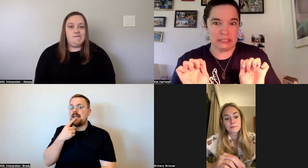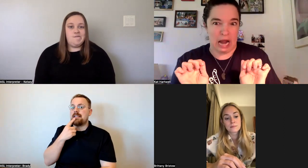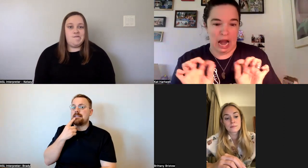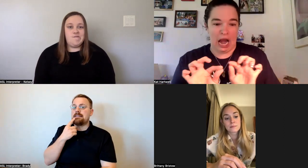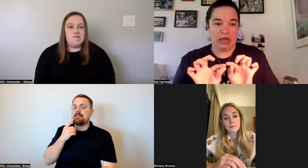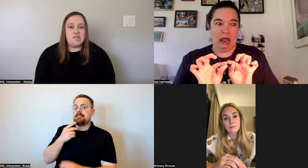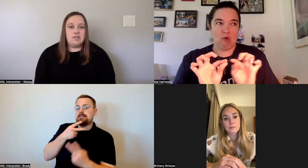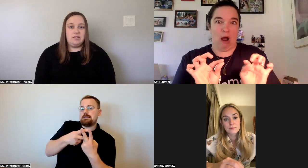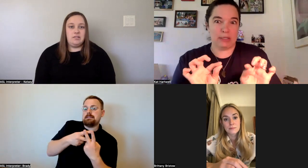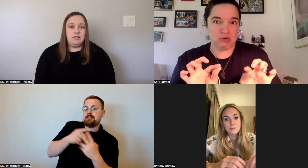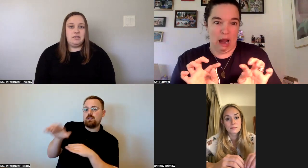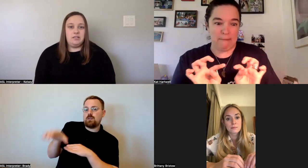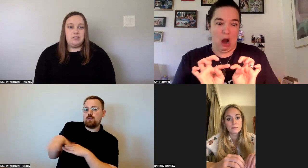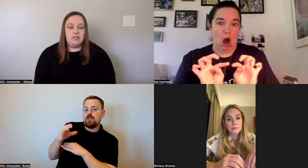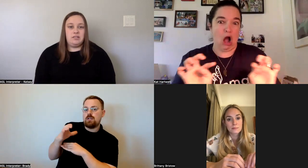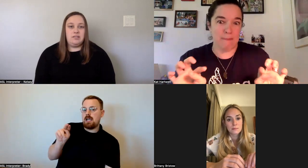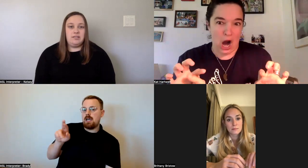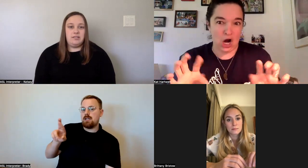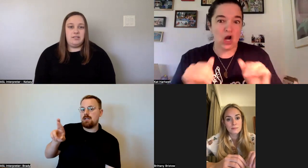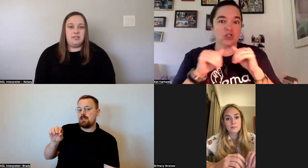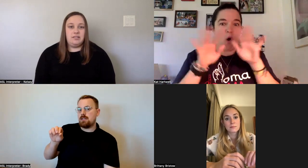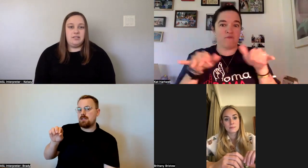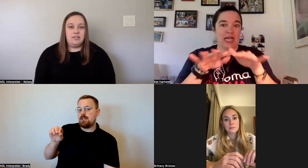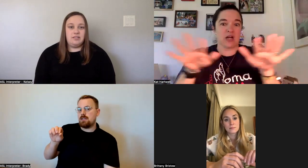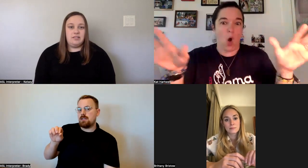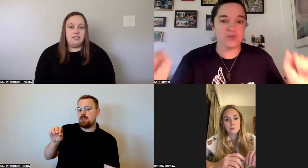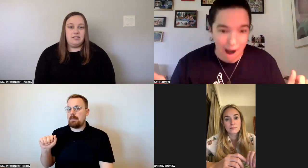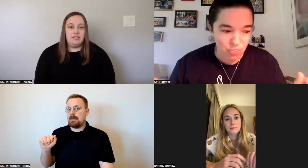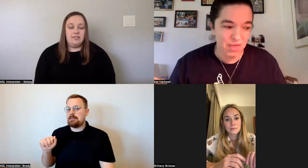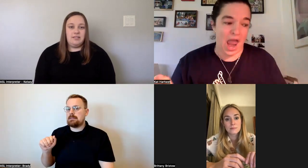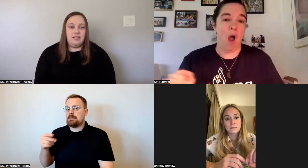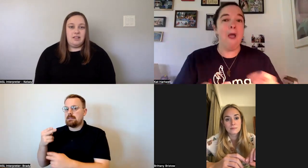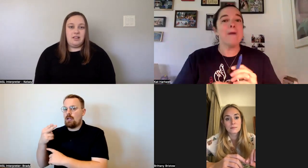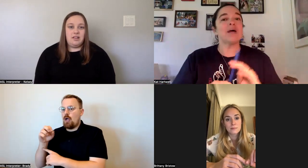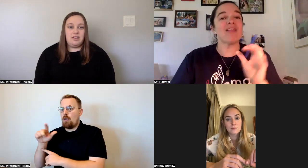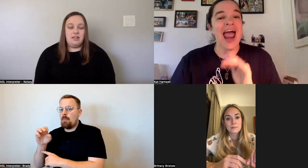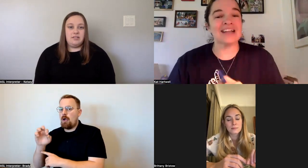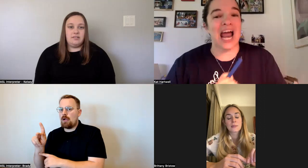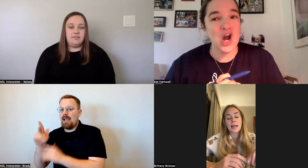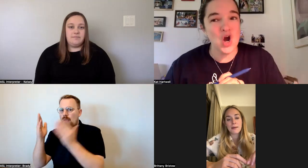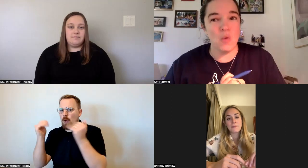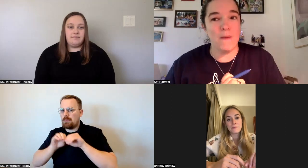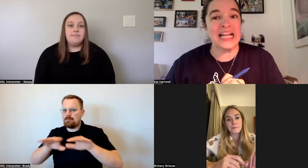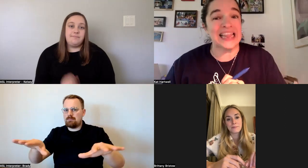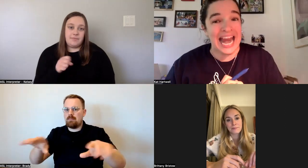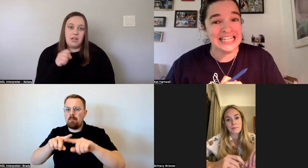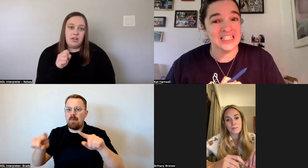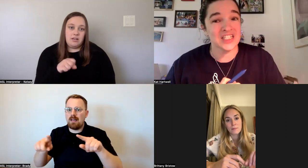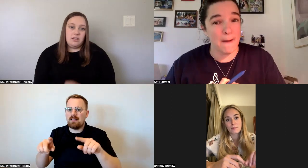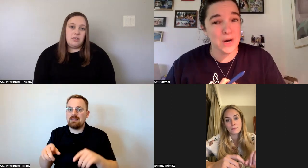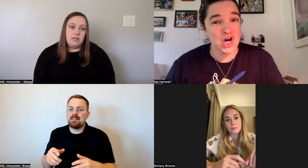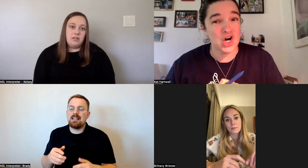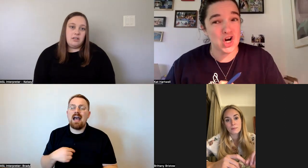hashtag Christmas time, Romadrama, Hallmark, so hopefully it goes out there. But the last I Yeah. heard, it will be